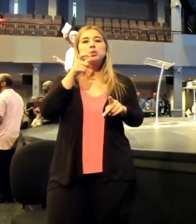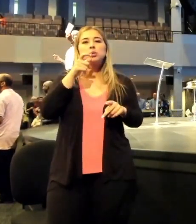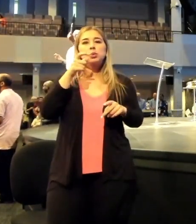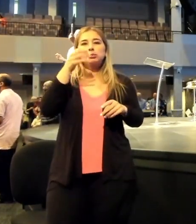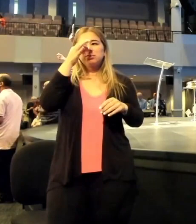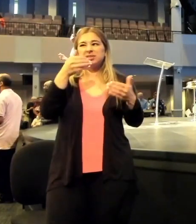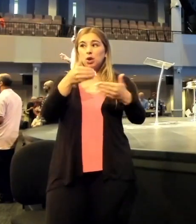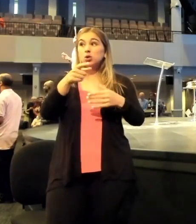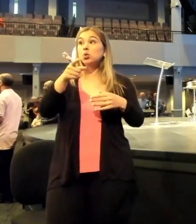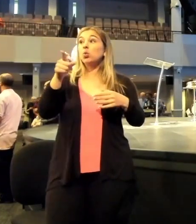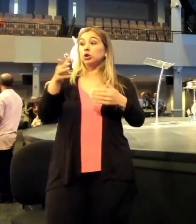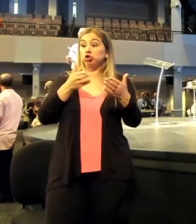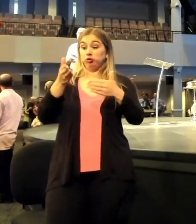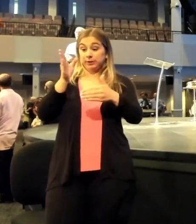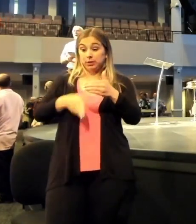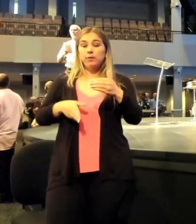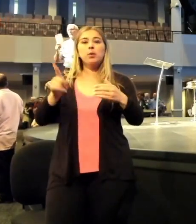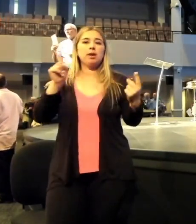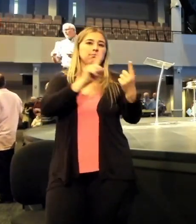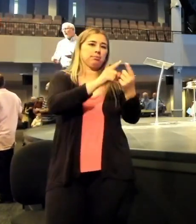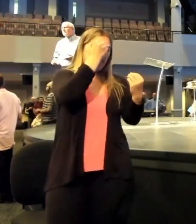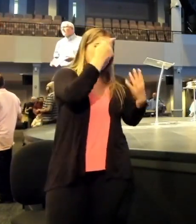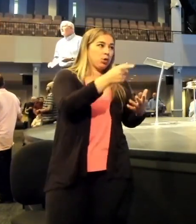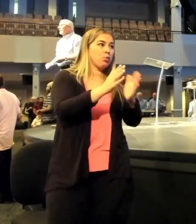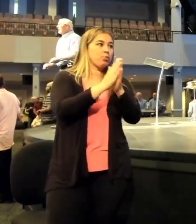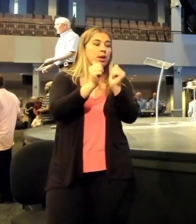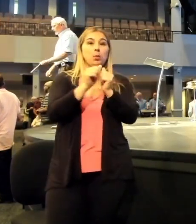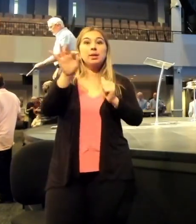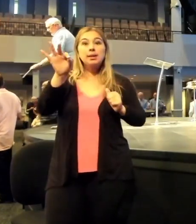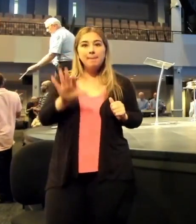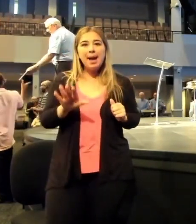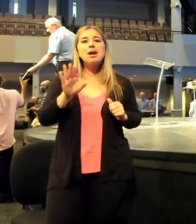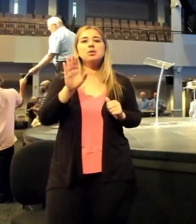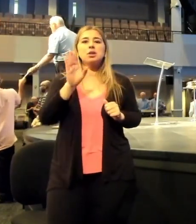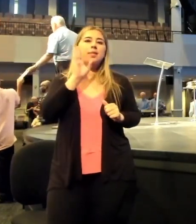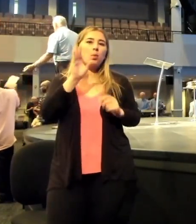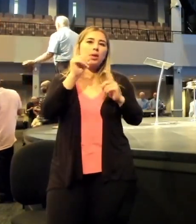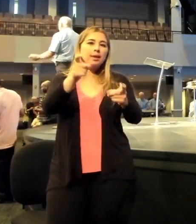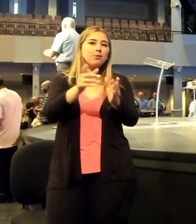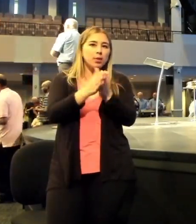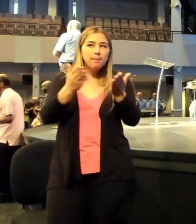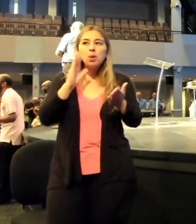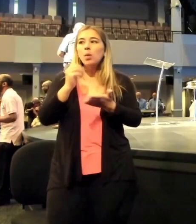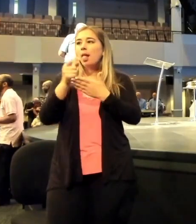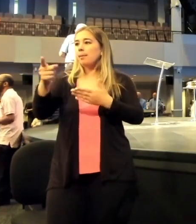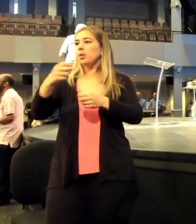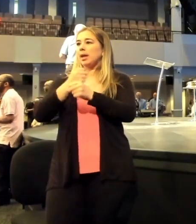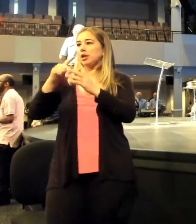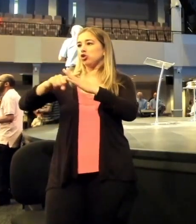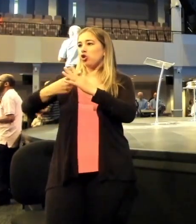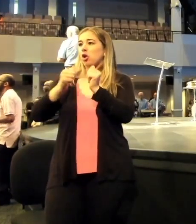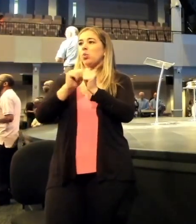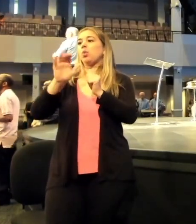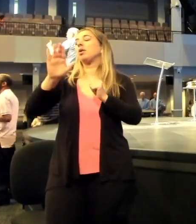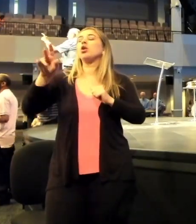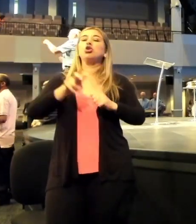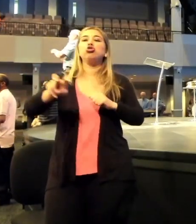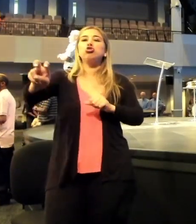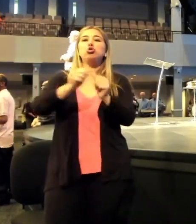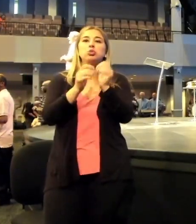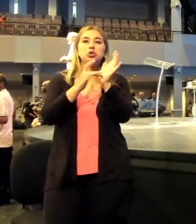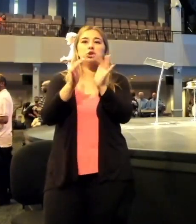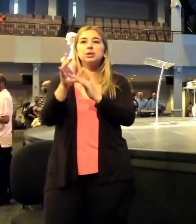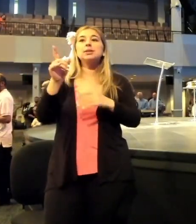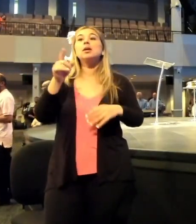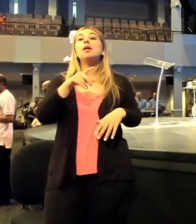as soon as the service is over, walk up to them and say, hey, I prayed with the pastor. They'll help you. They'll give this to you. They'll help you get started in your walk with Jesus. The chat